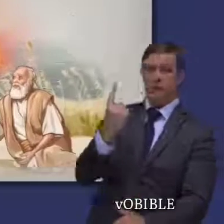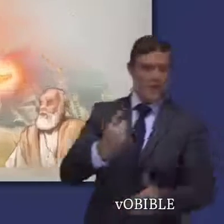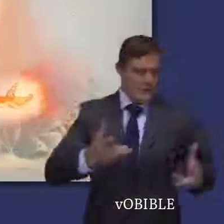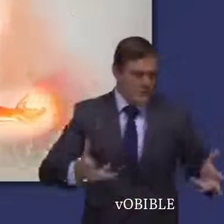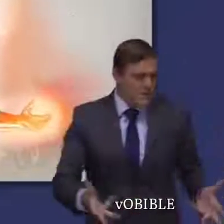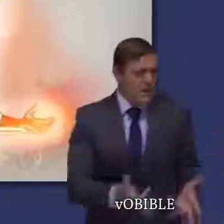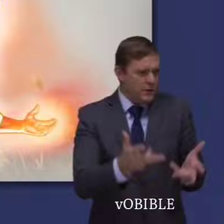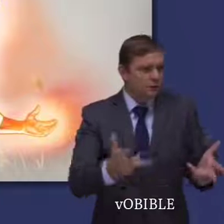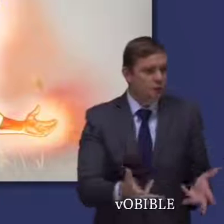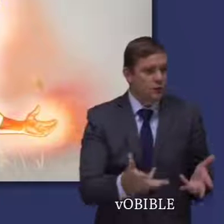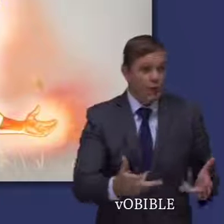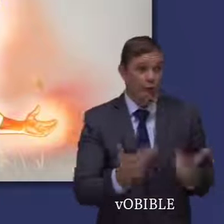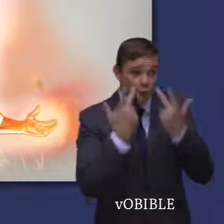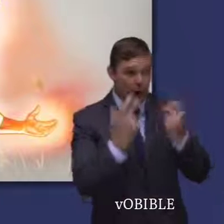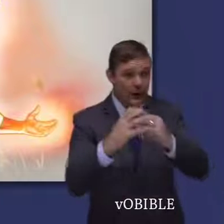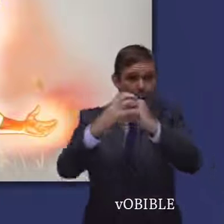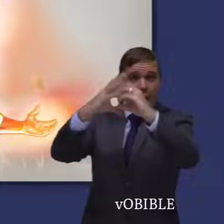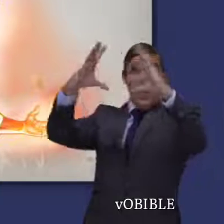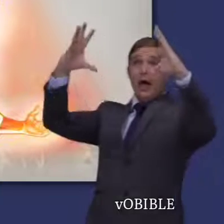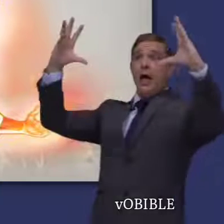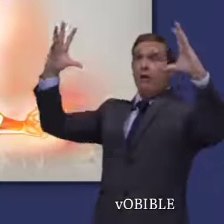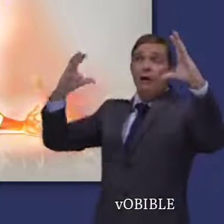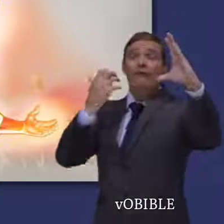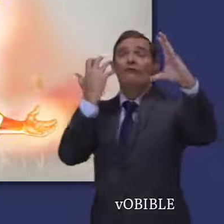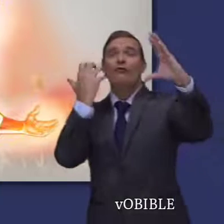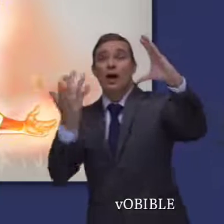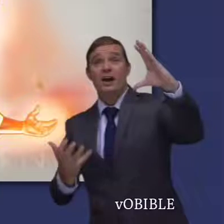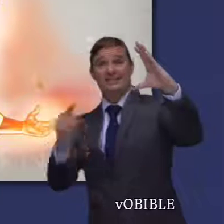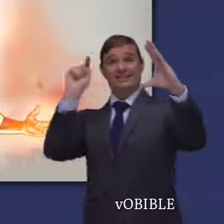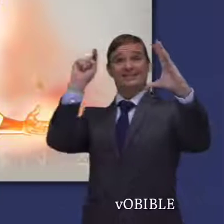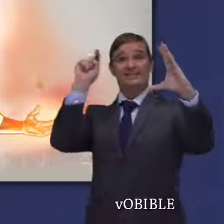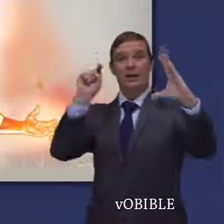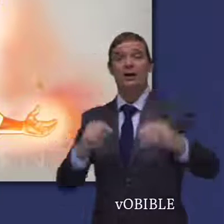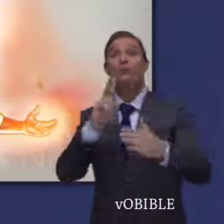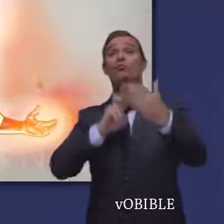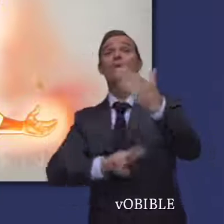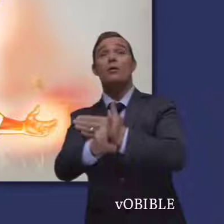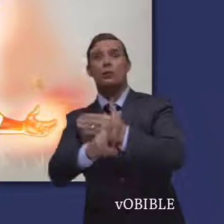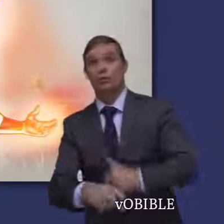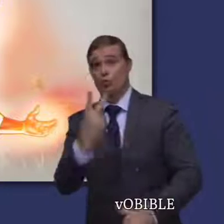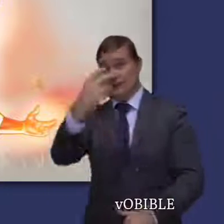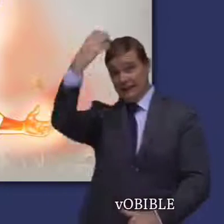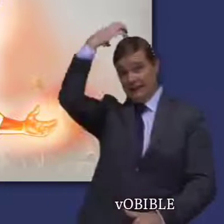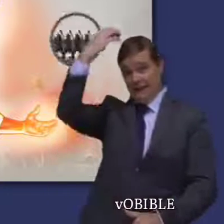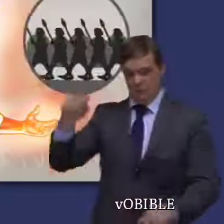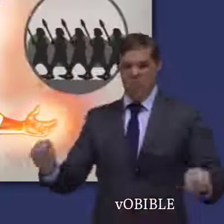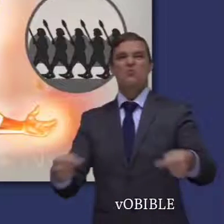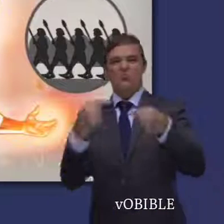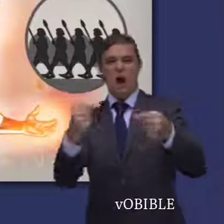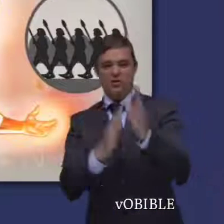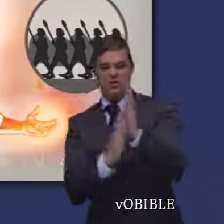Daniel, encourages him, and gives him an additional vision of the future. A large part of the